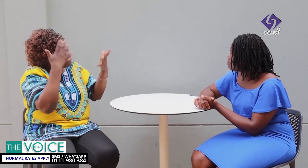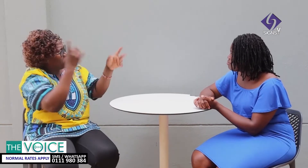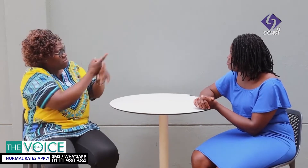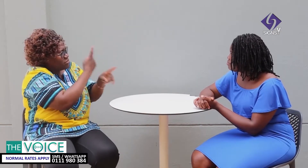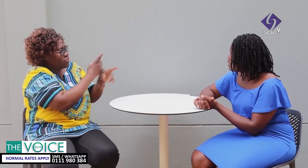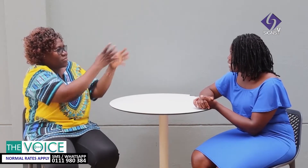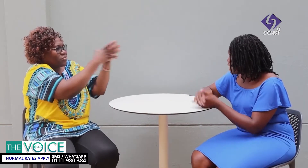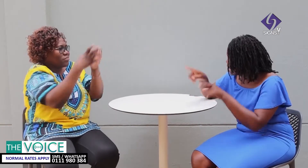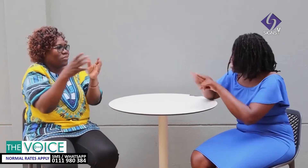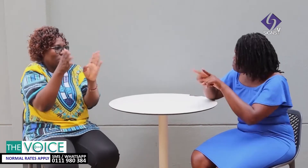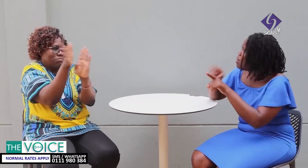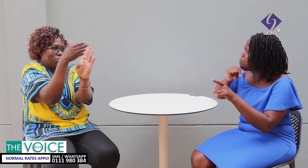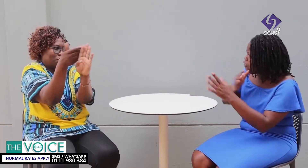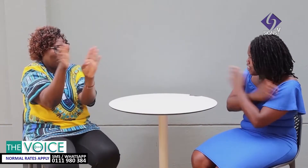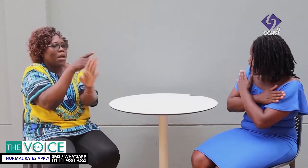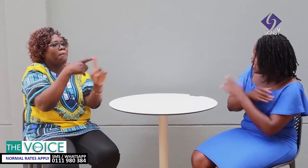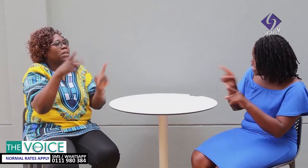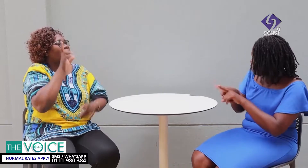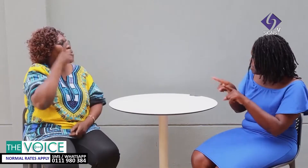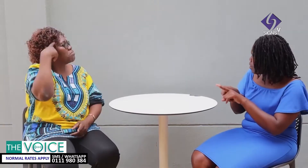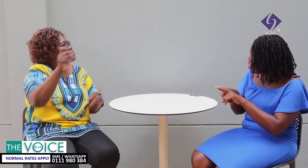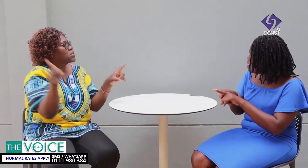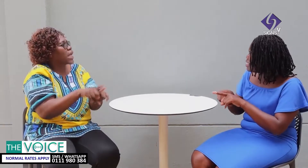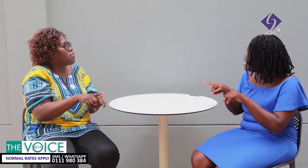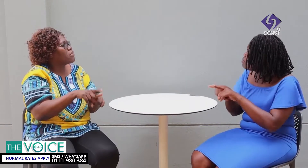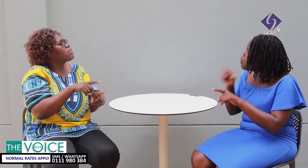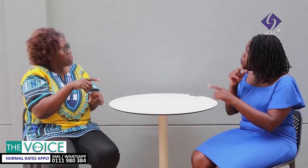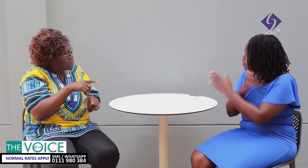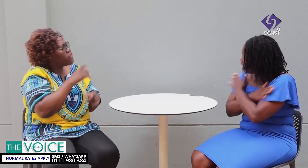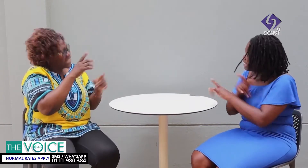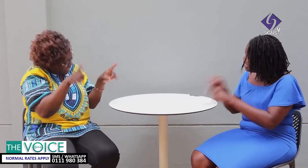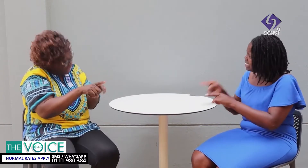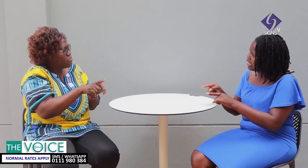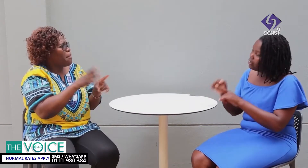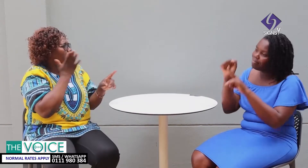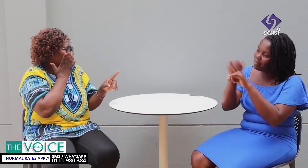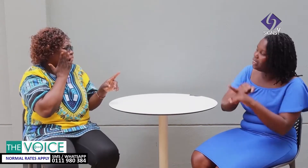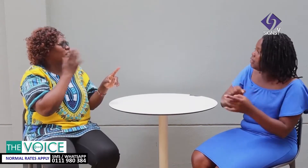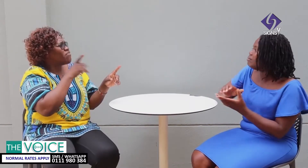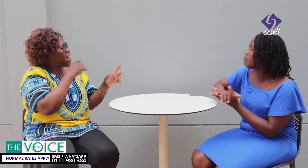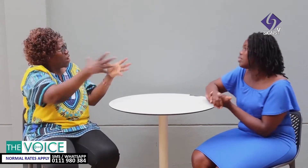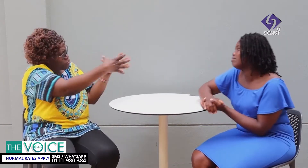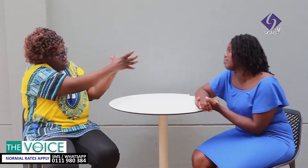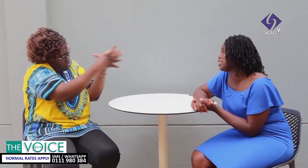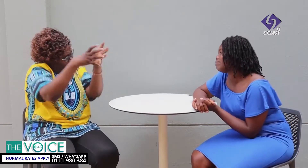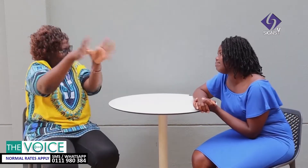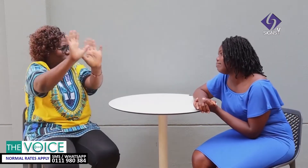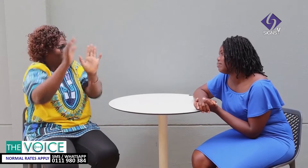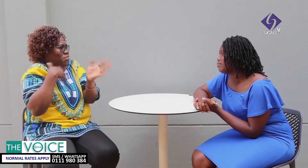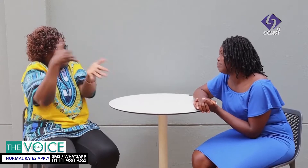deaf man. That was really challenging. Yes, it was actually challenging. I was suffering. And what was I even suffering from?